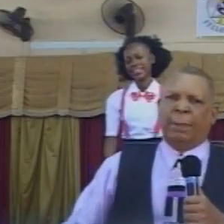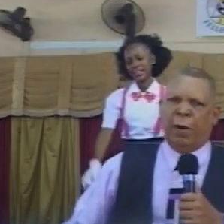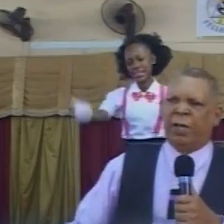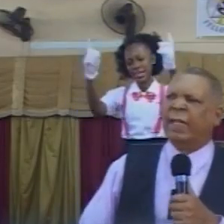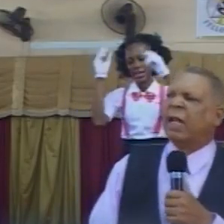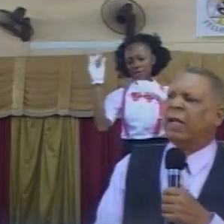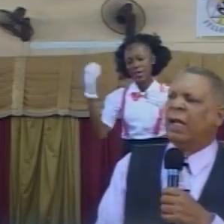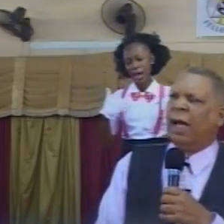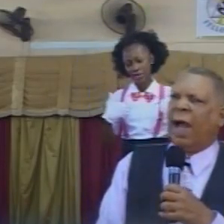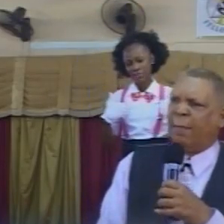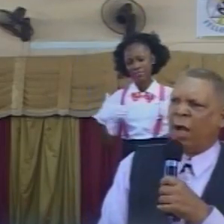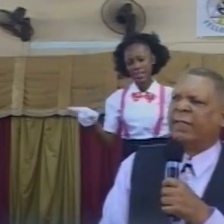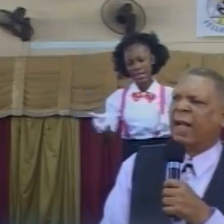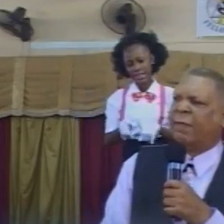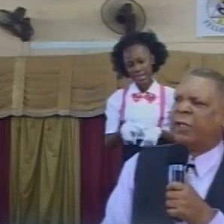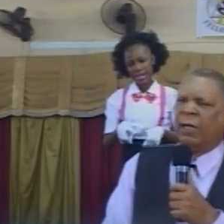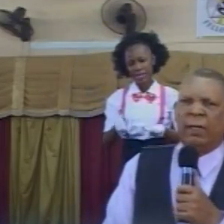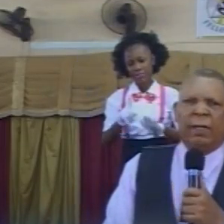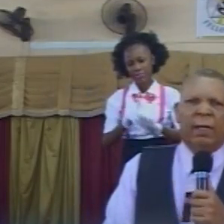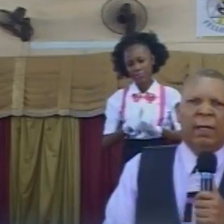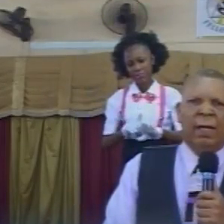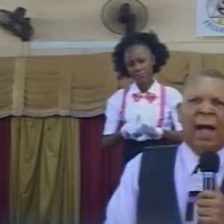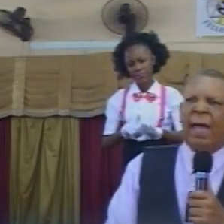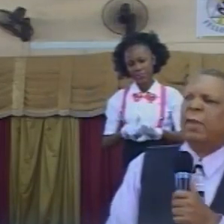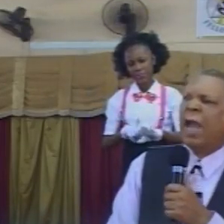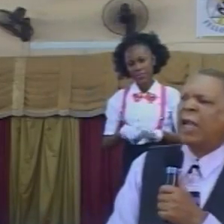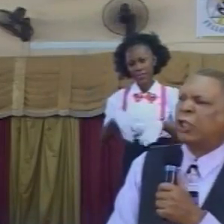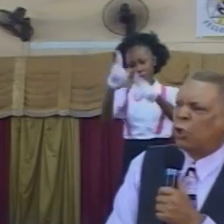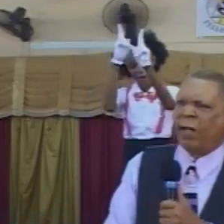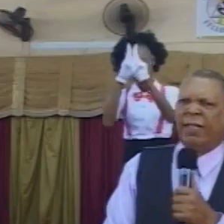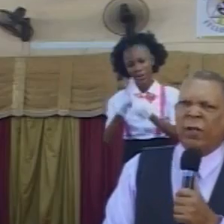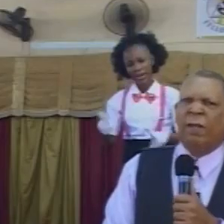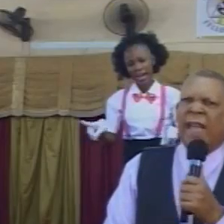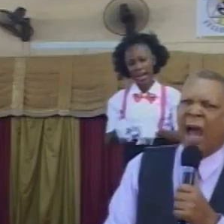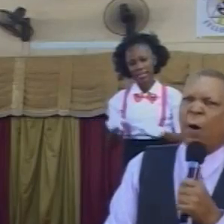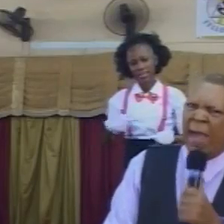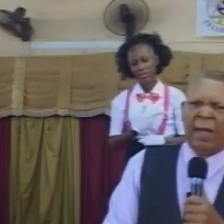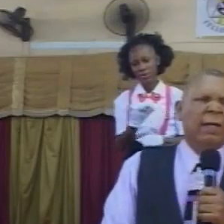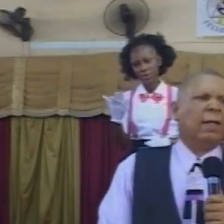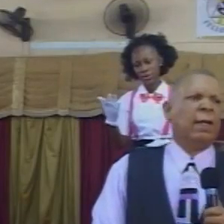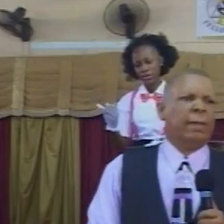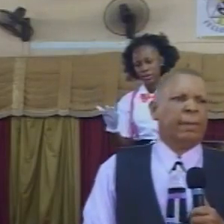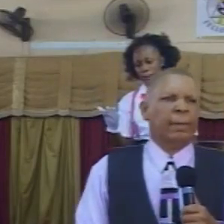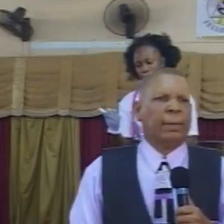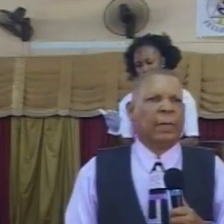And he preached him and said, I am God's salvation. I am Yahshua, the son of Yahweh.